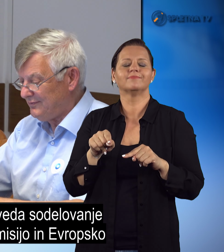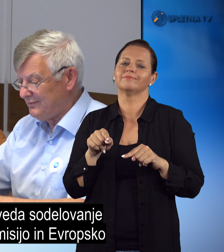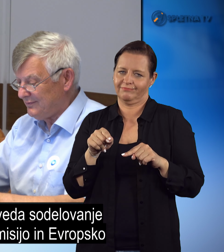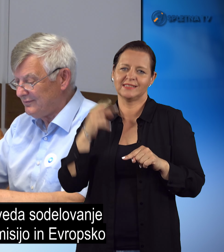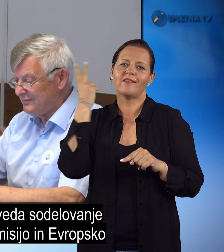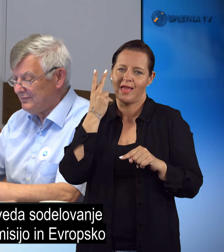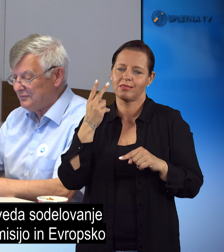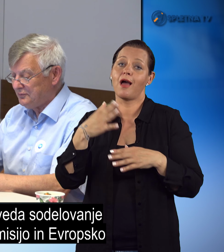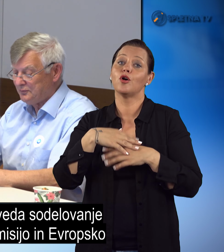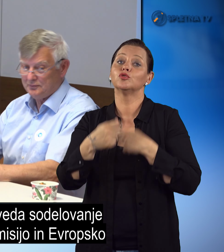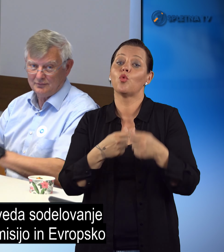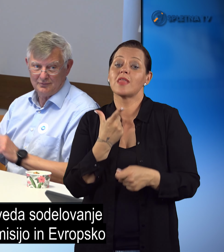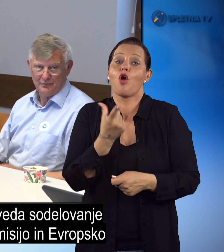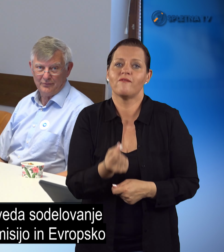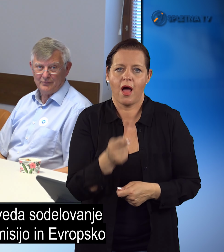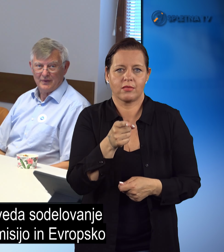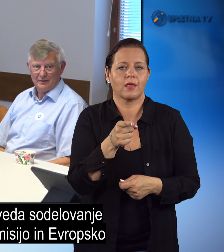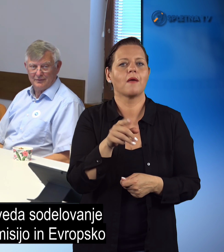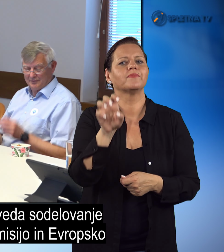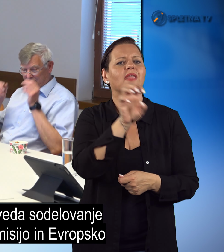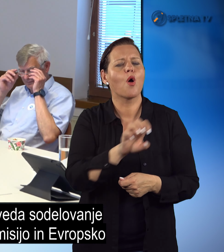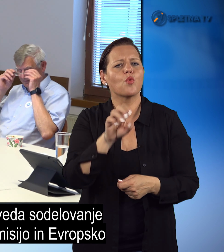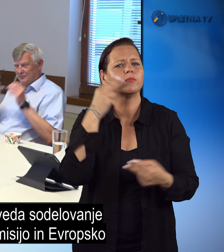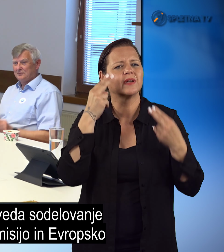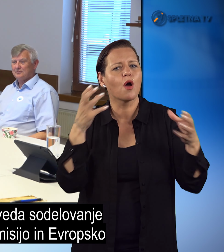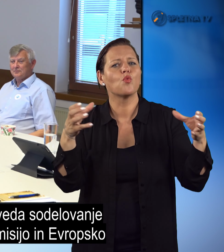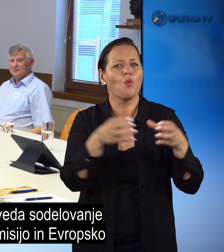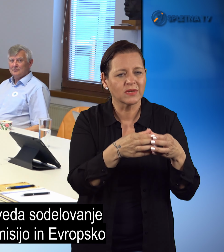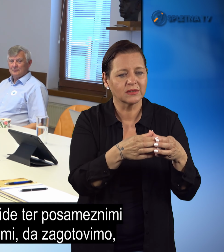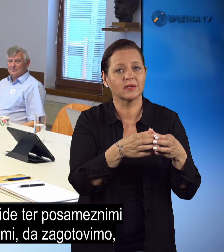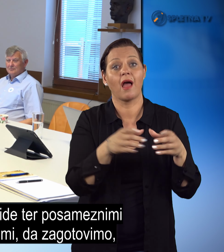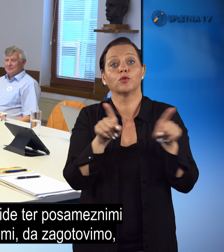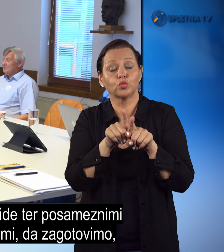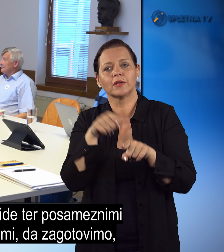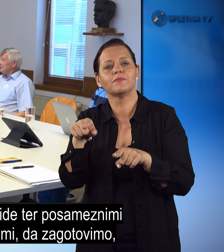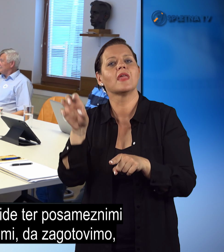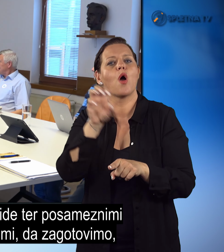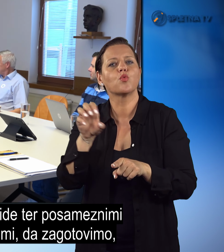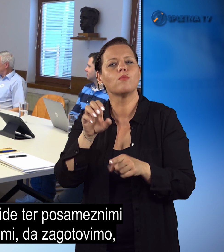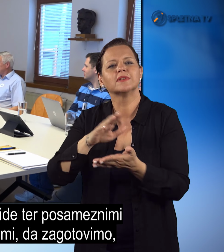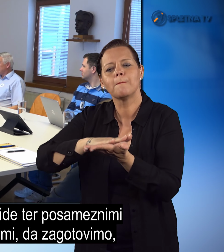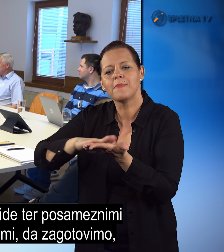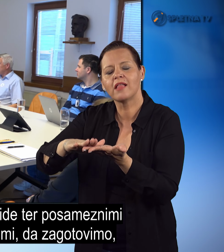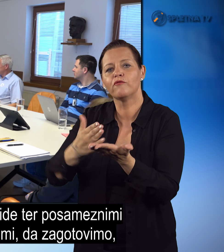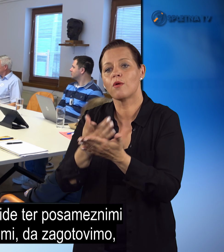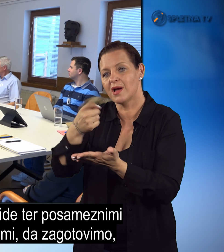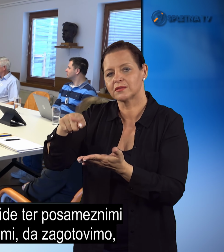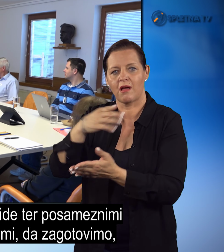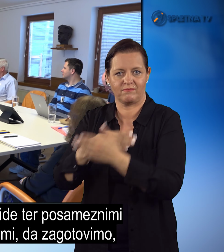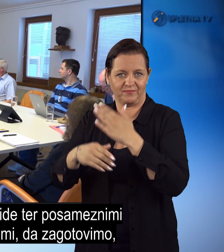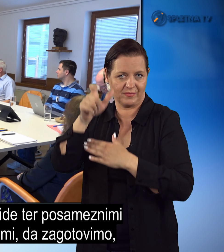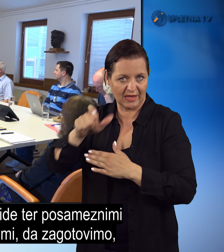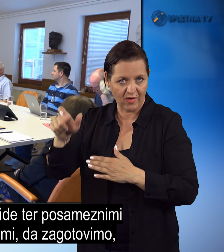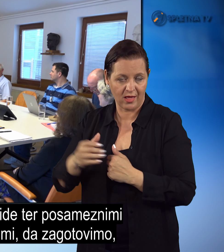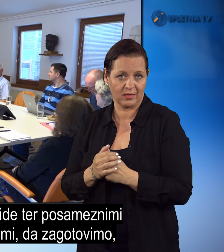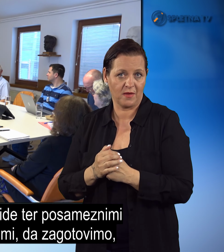of this is, of course, to collaborate with the European Commission and European Disability Platform, where we meet with